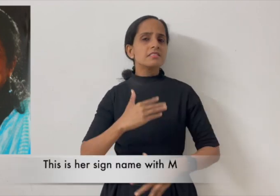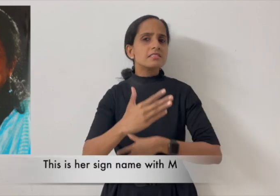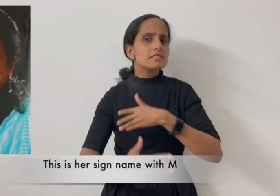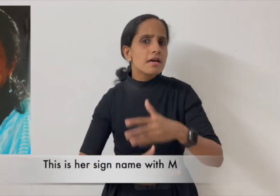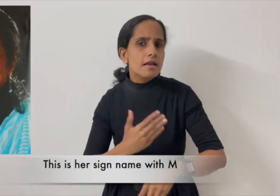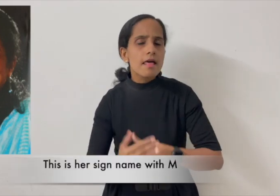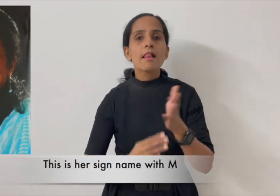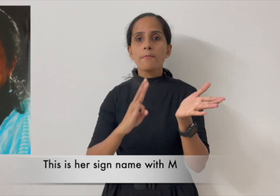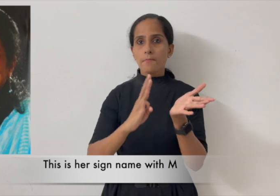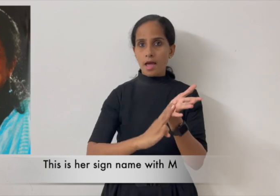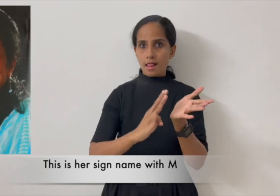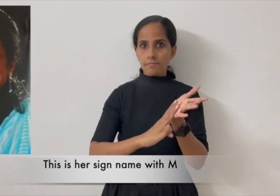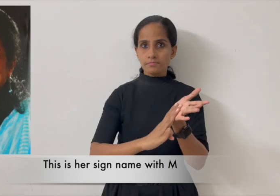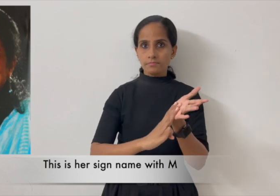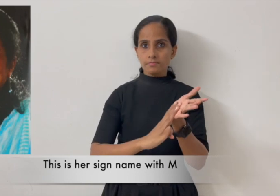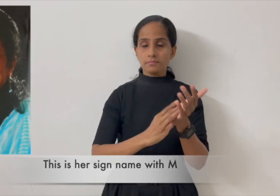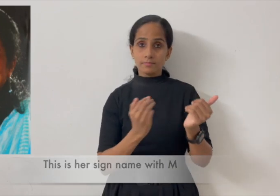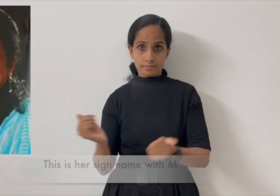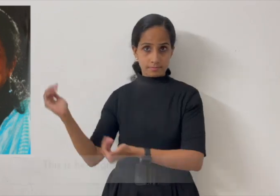This is her sign name with M.